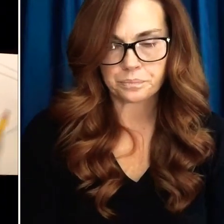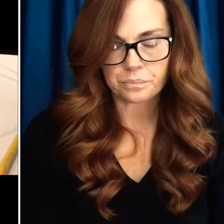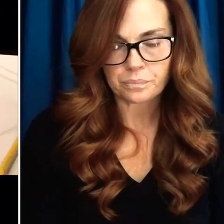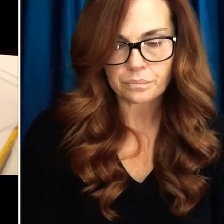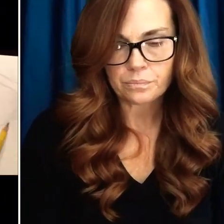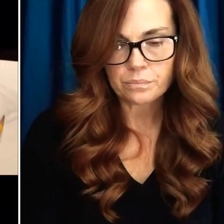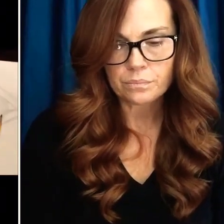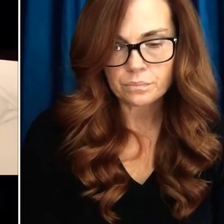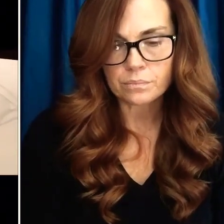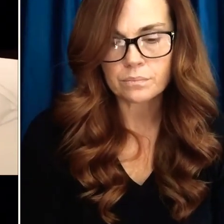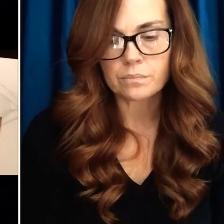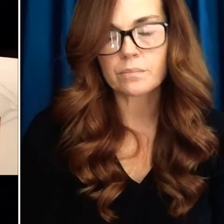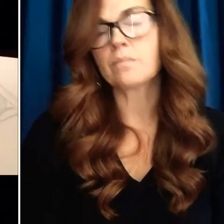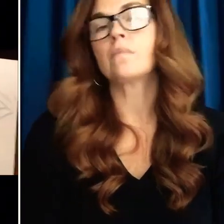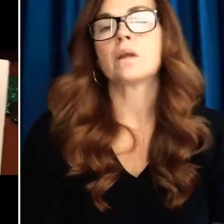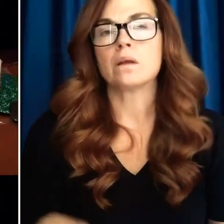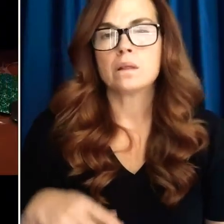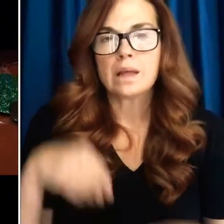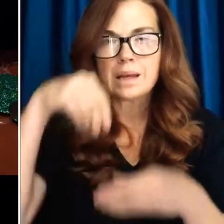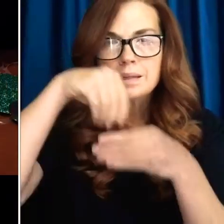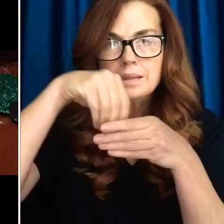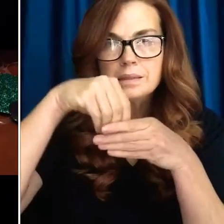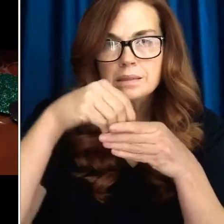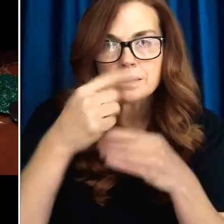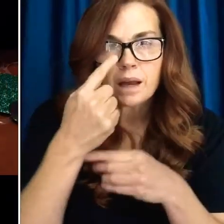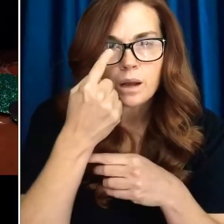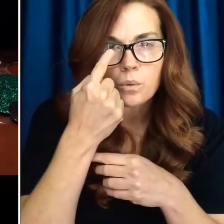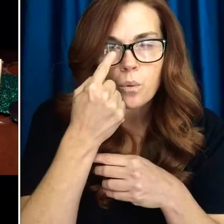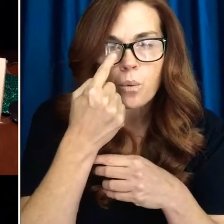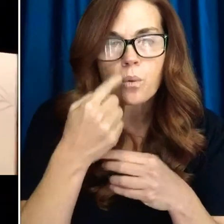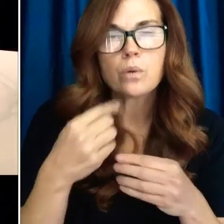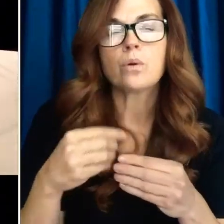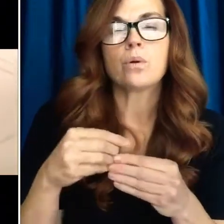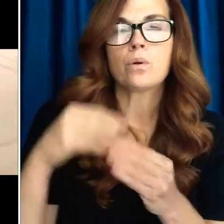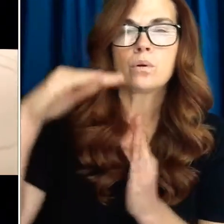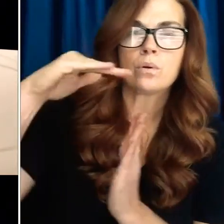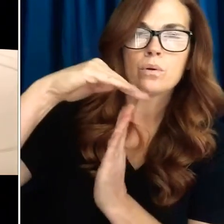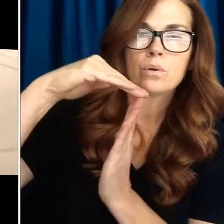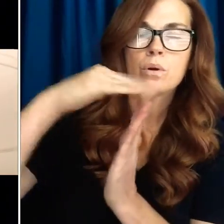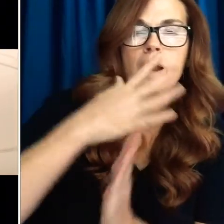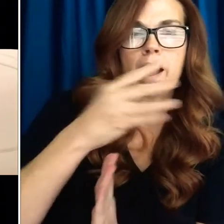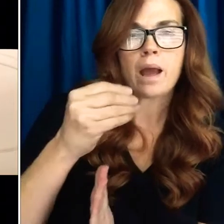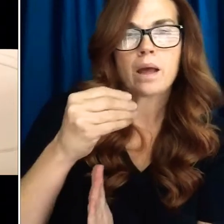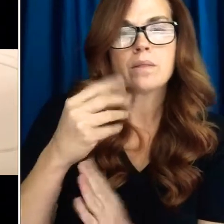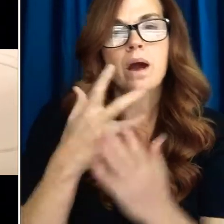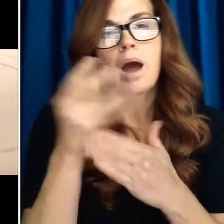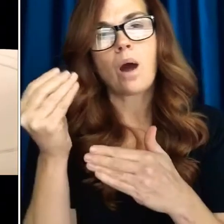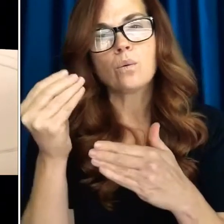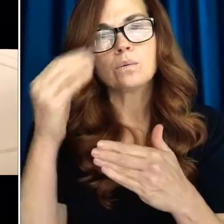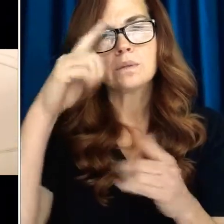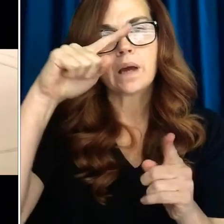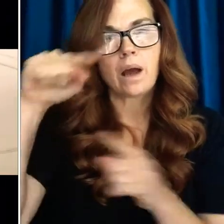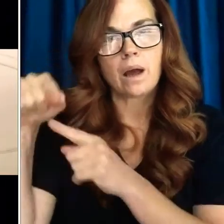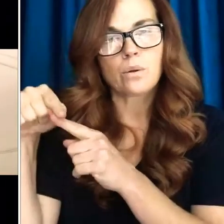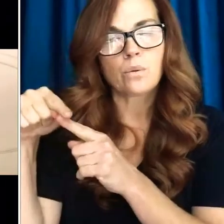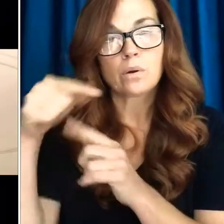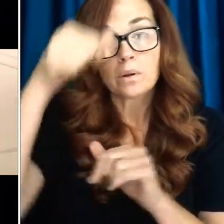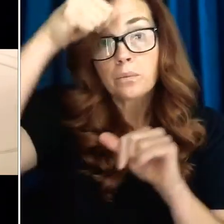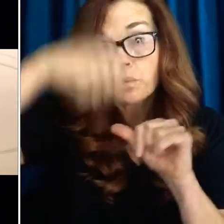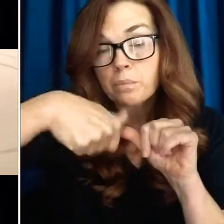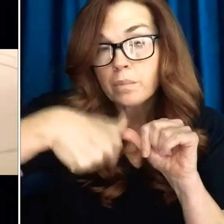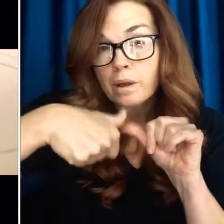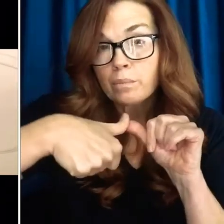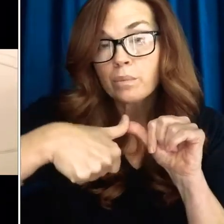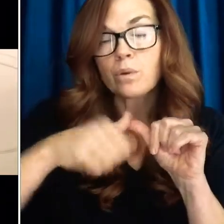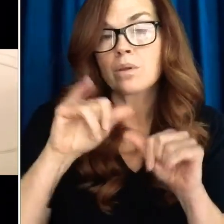And I've started shading in the inner corner of the eye here a little bit, and shading in the outer corner of the eye. So remember